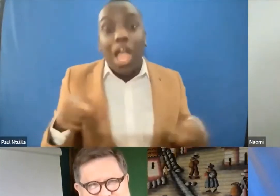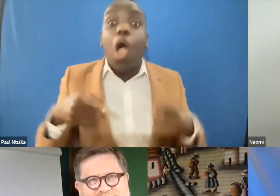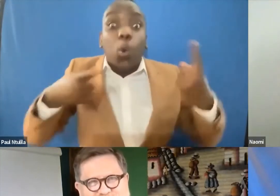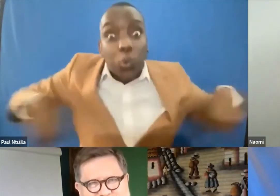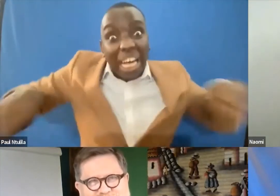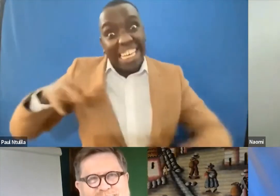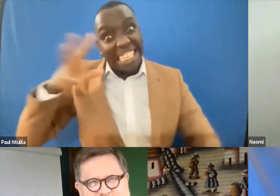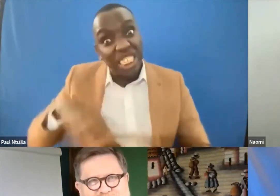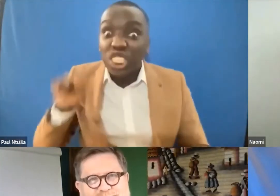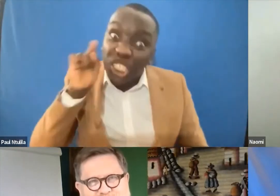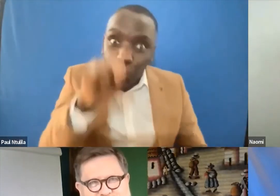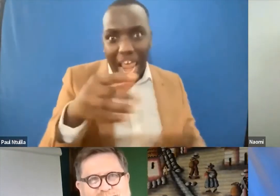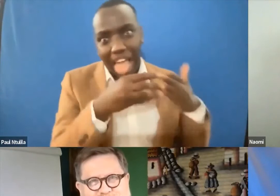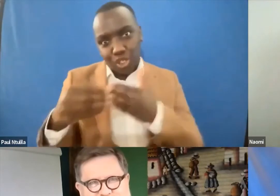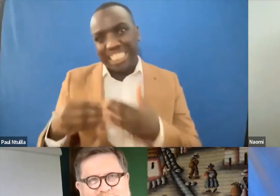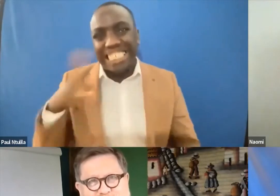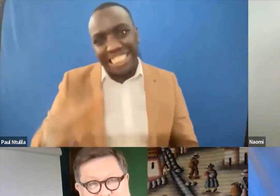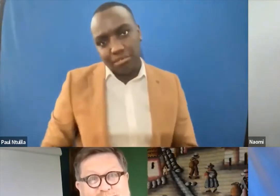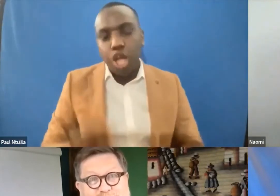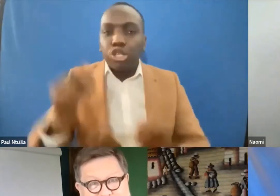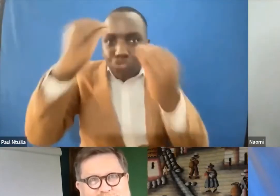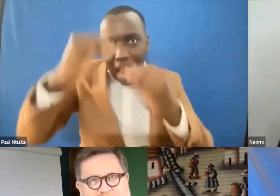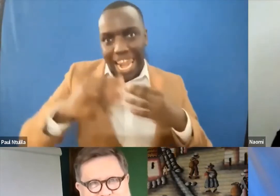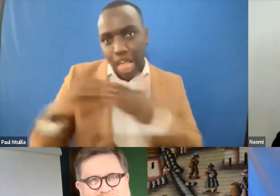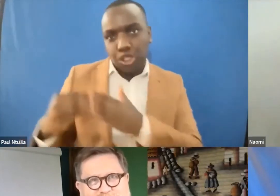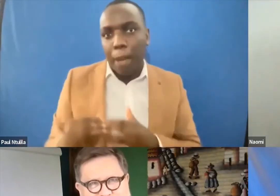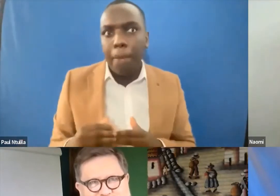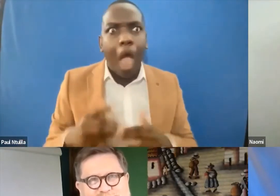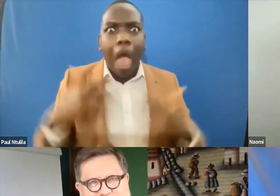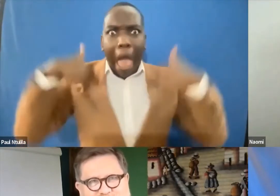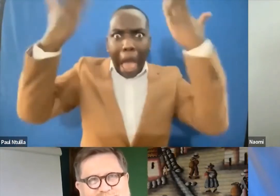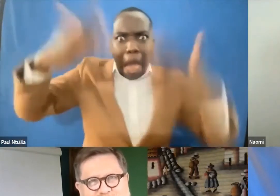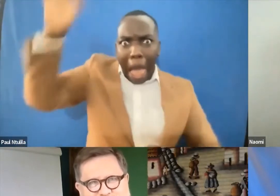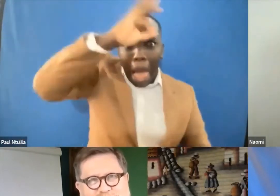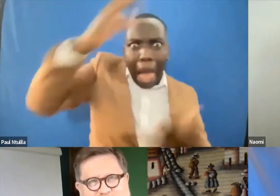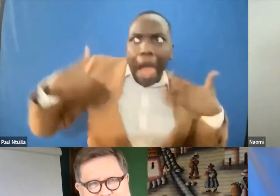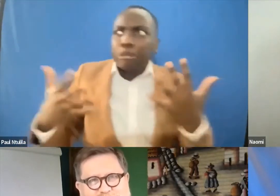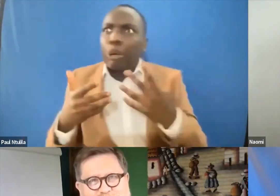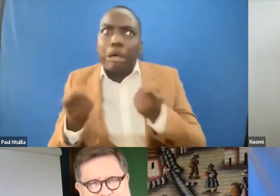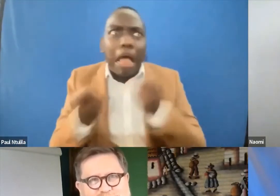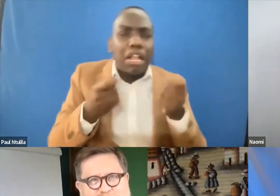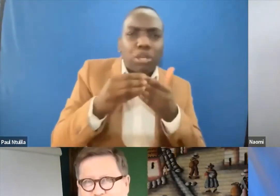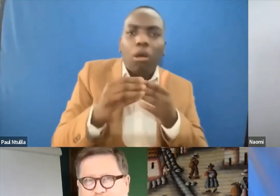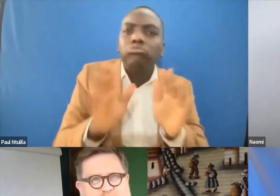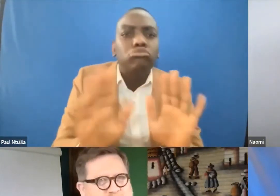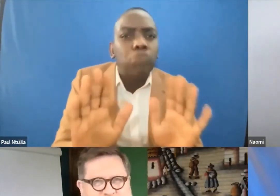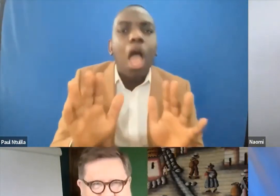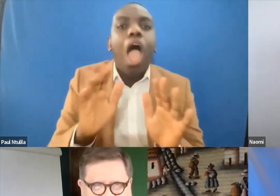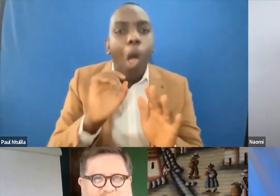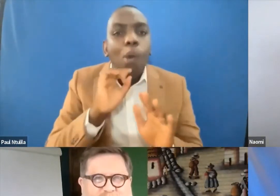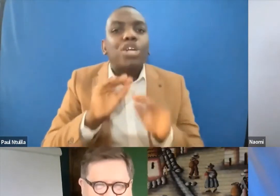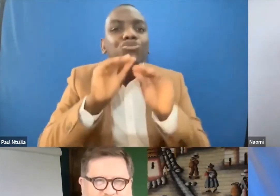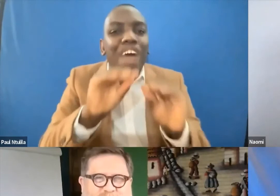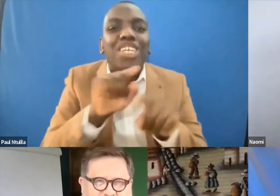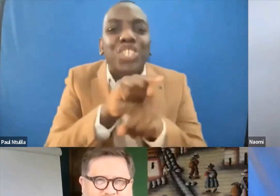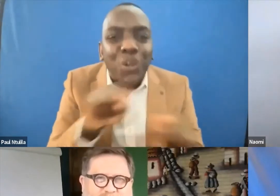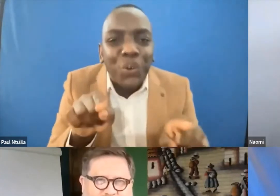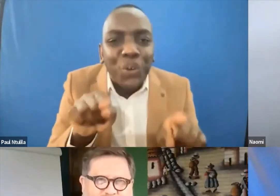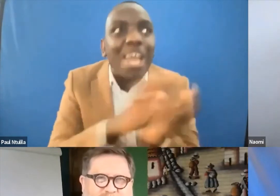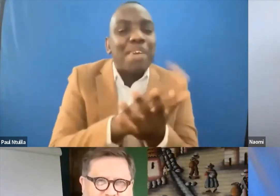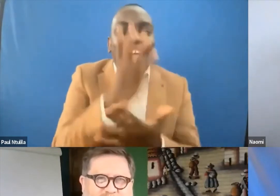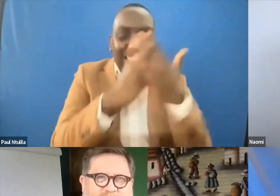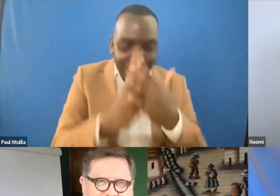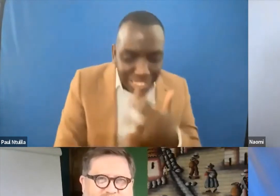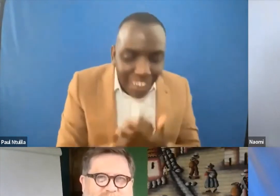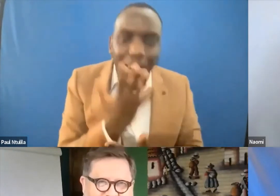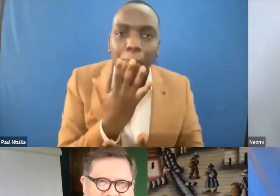you need more people. You need enough people to create this strong leadership body. We can't have people who are saying, oh, I don't know how